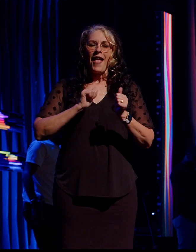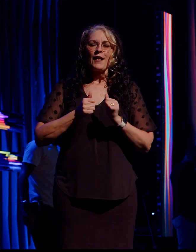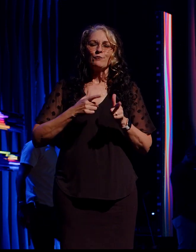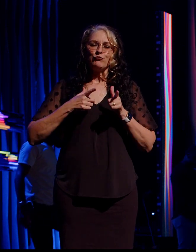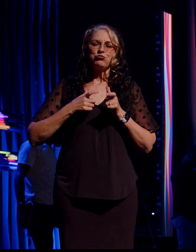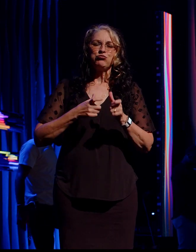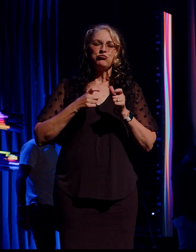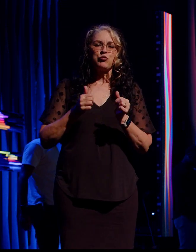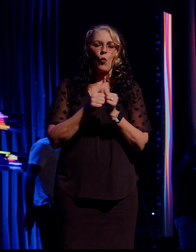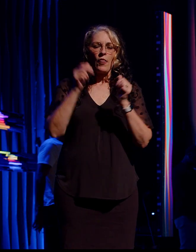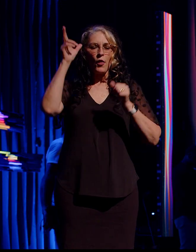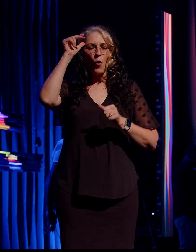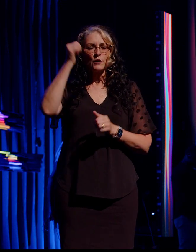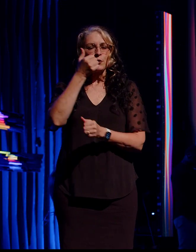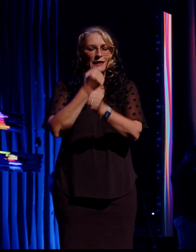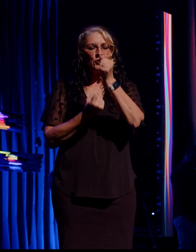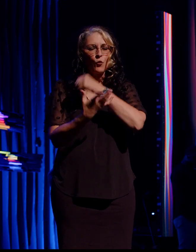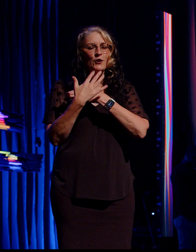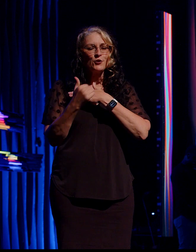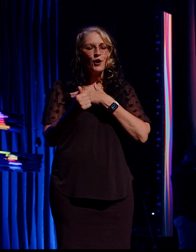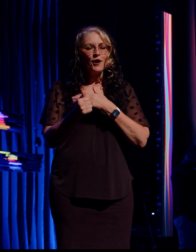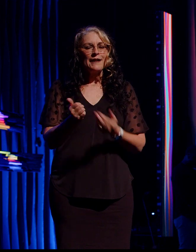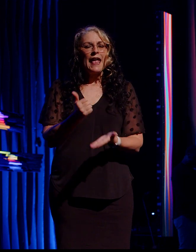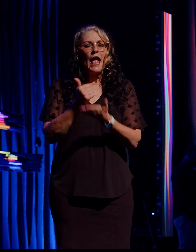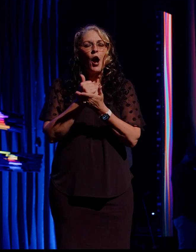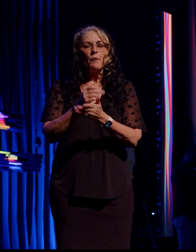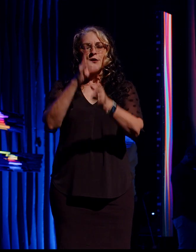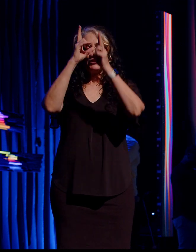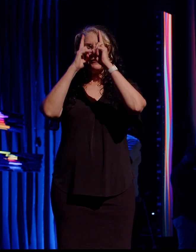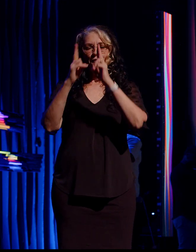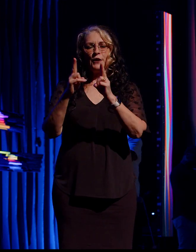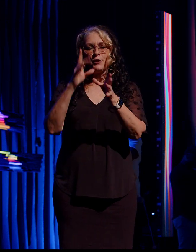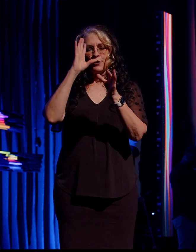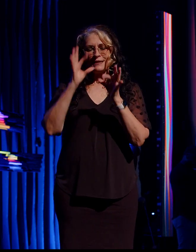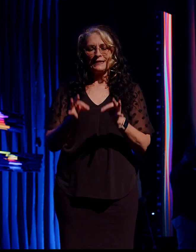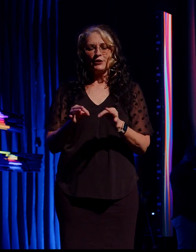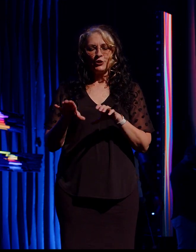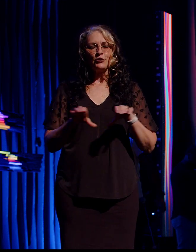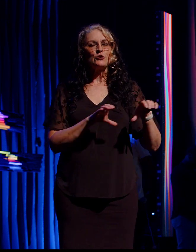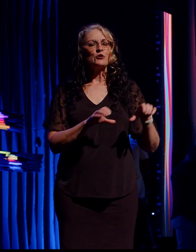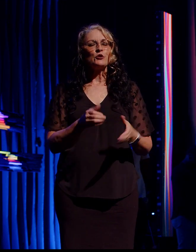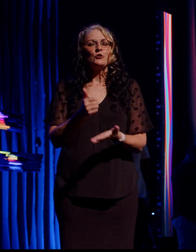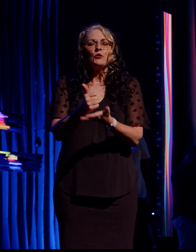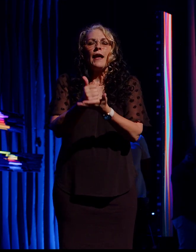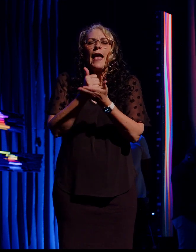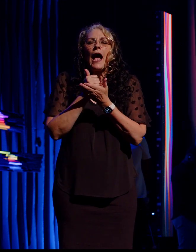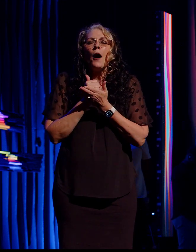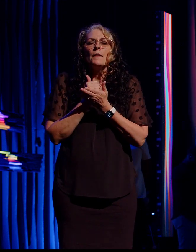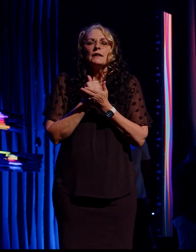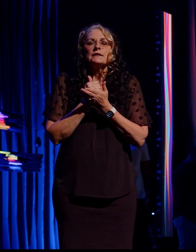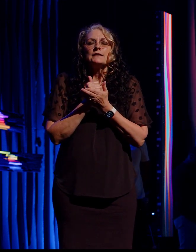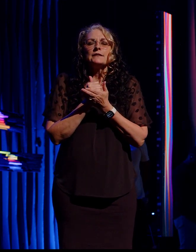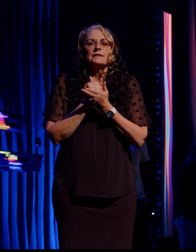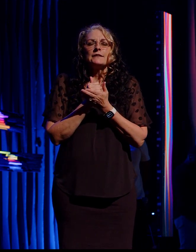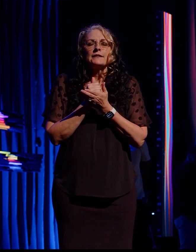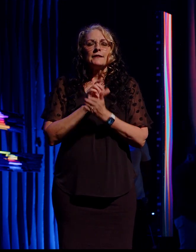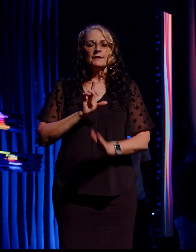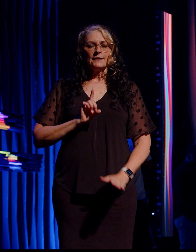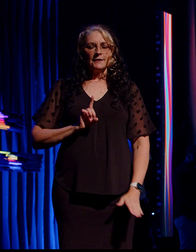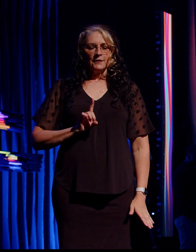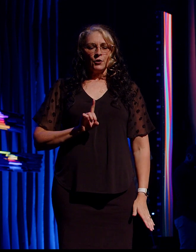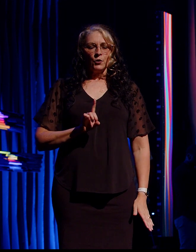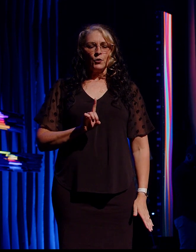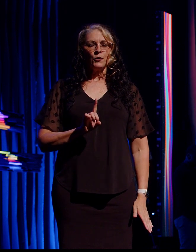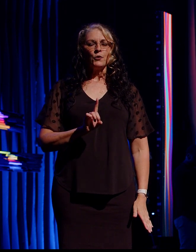called each one of us to run. Help us to fear you today and all the decisions that we have to make. Lord, help us to walk